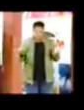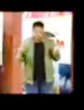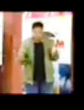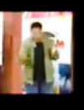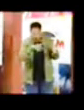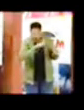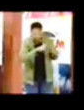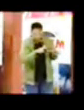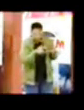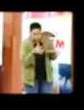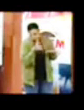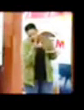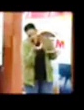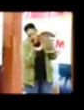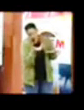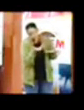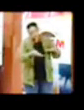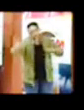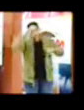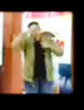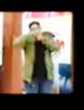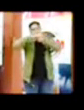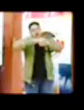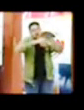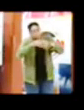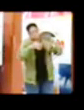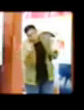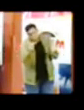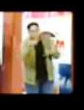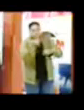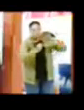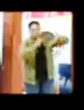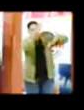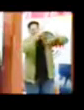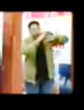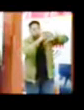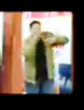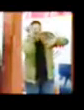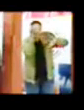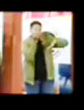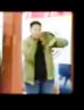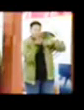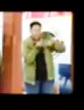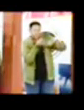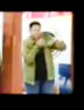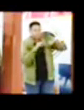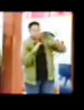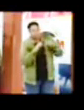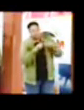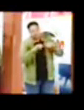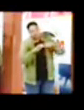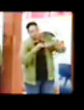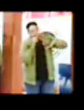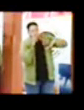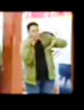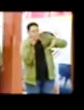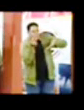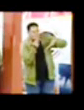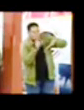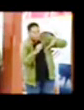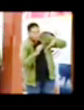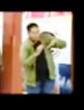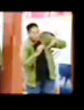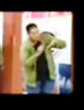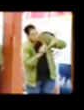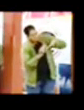From the high pressure area that was north of Jamaica. When there was a slight break, it would take advantage of that break